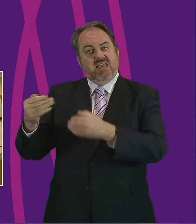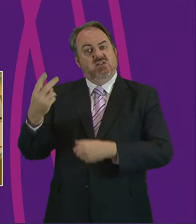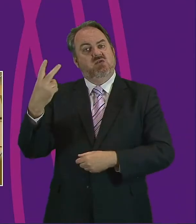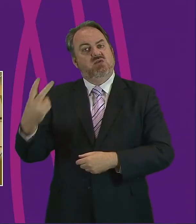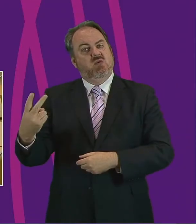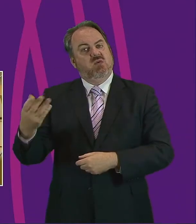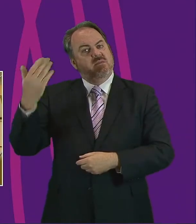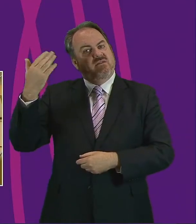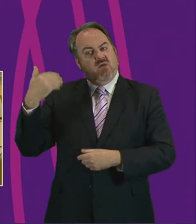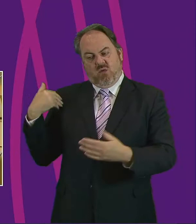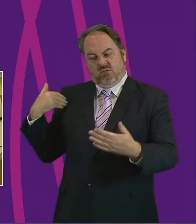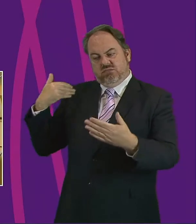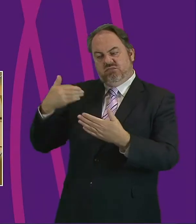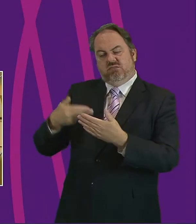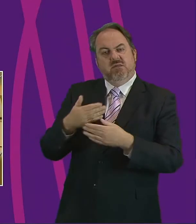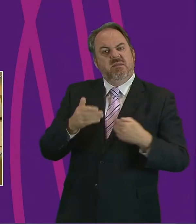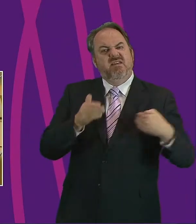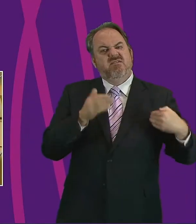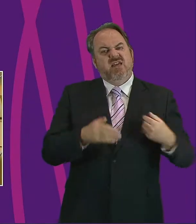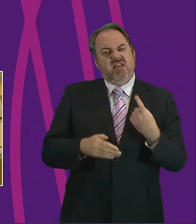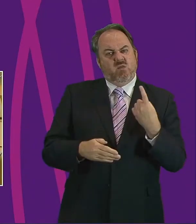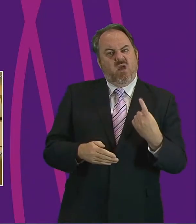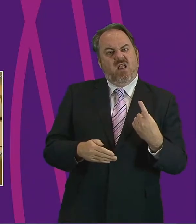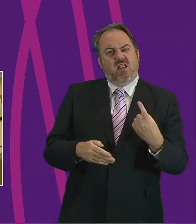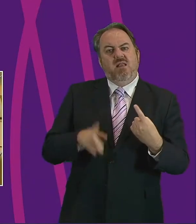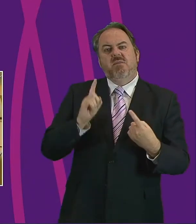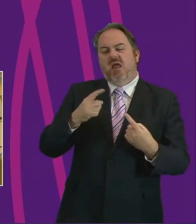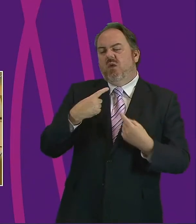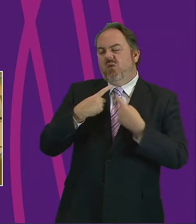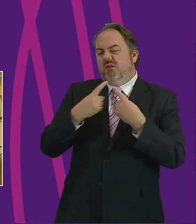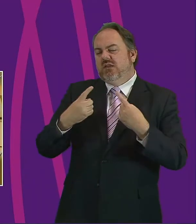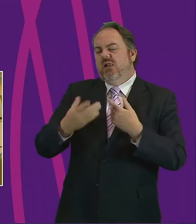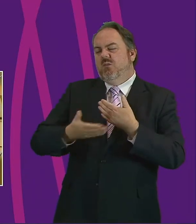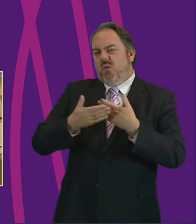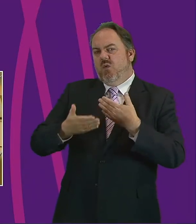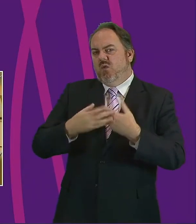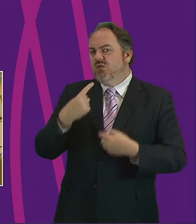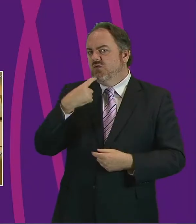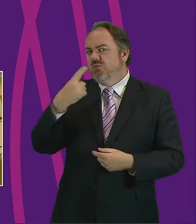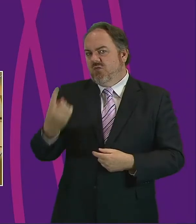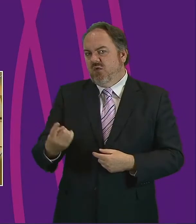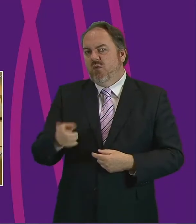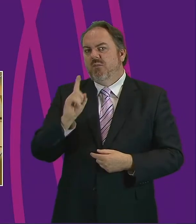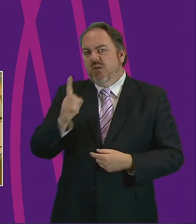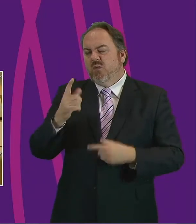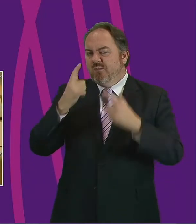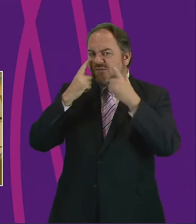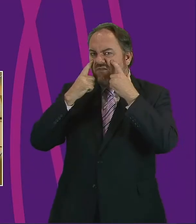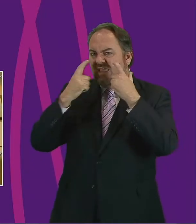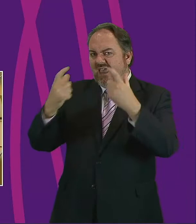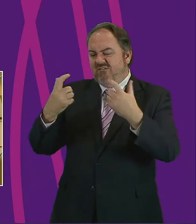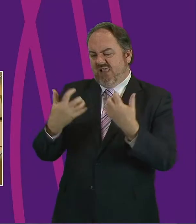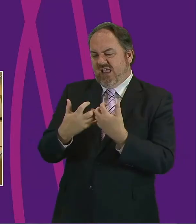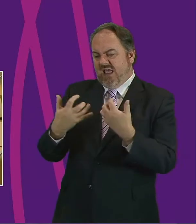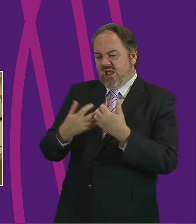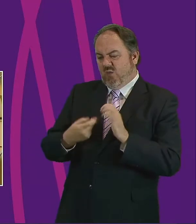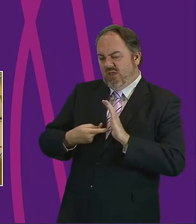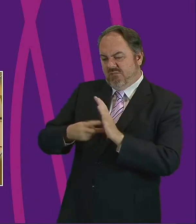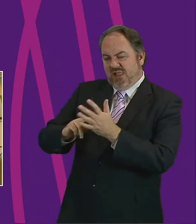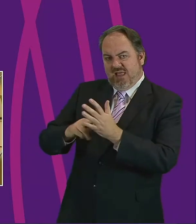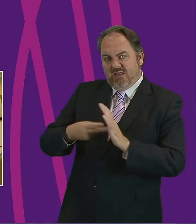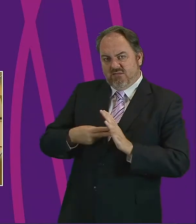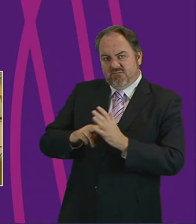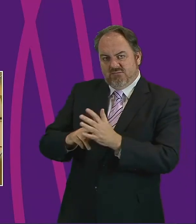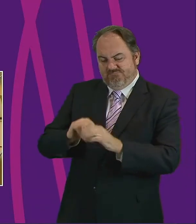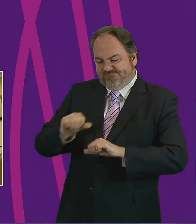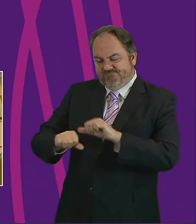much more detail of that tomorrow. However, we will continue to proceed in a cautious and phased way, because the more we hammer